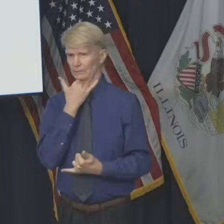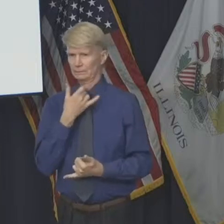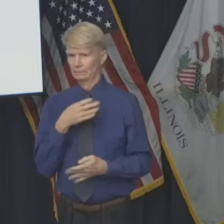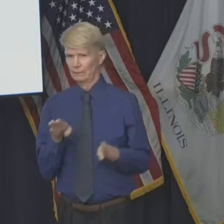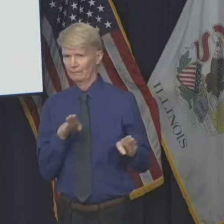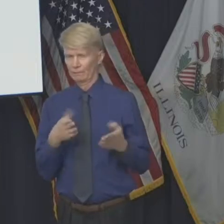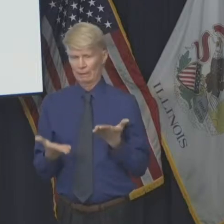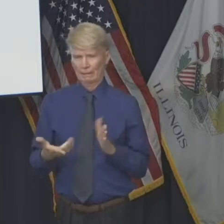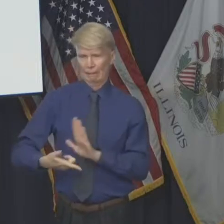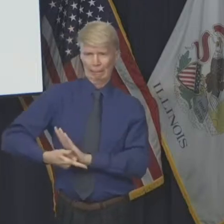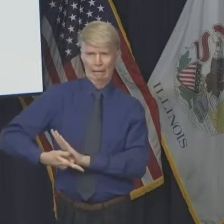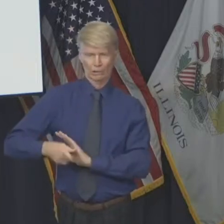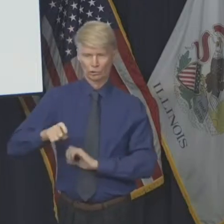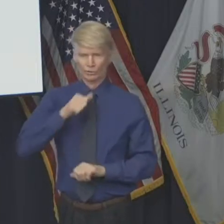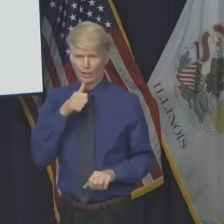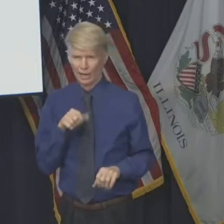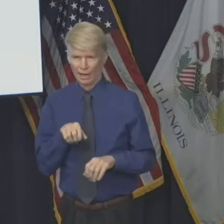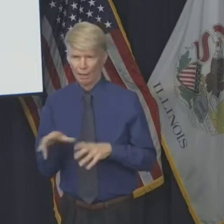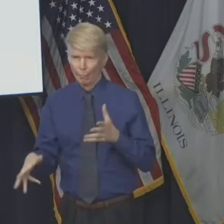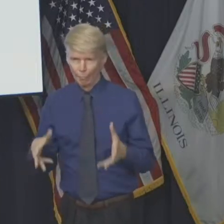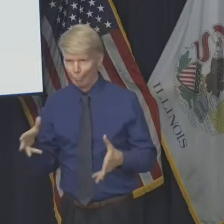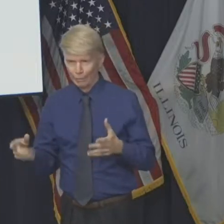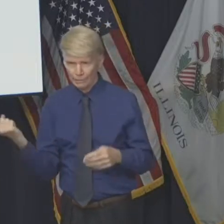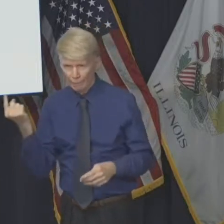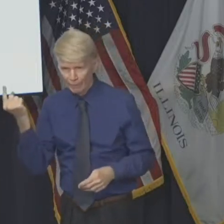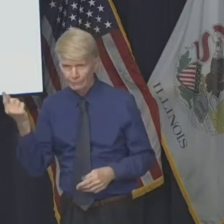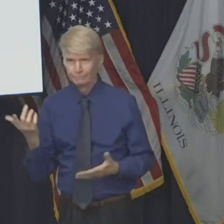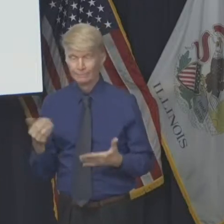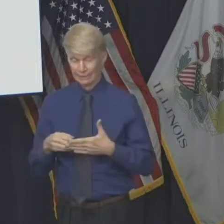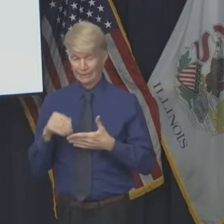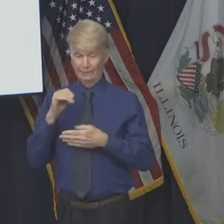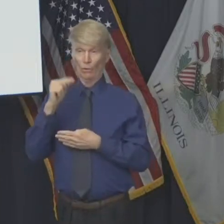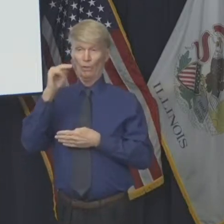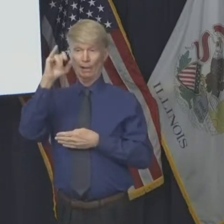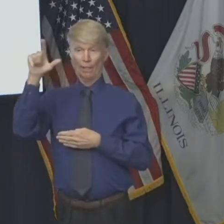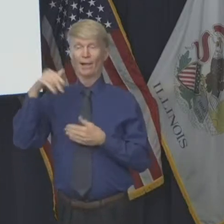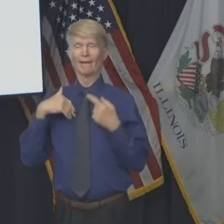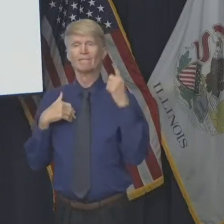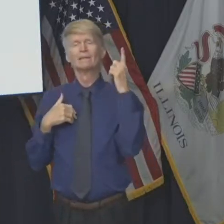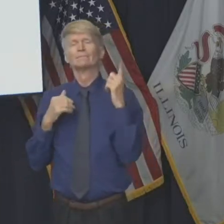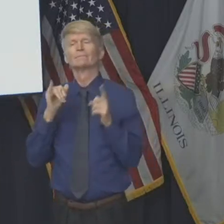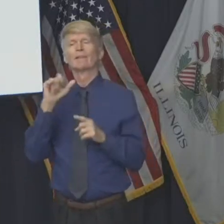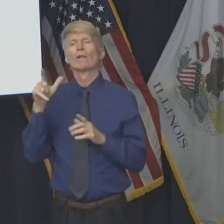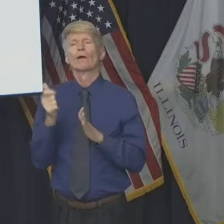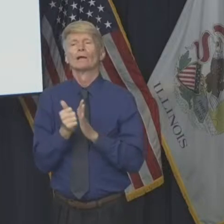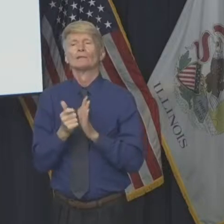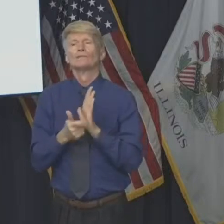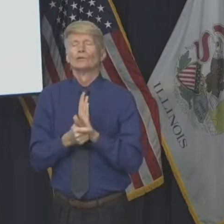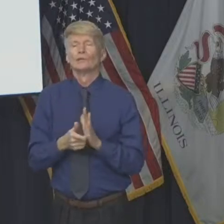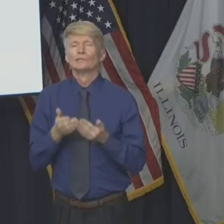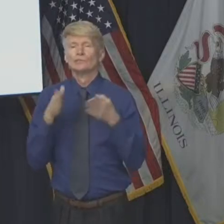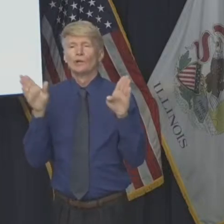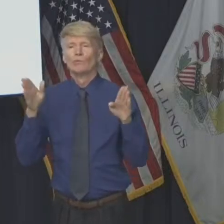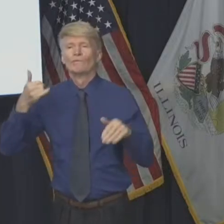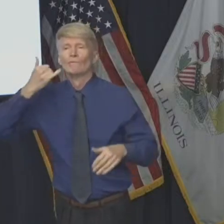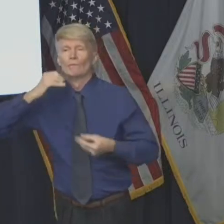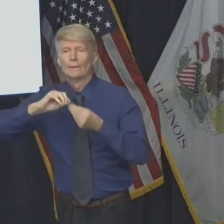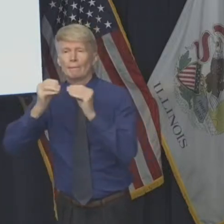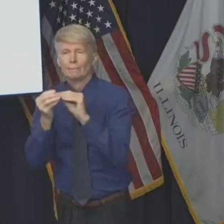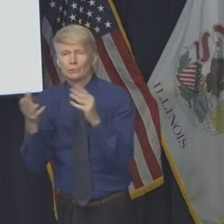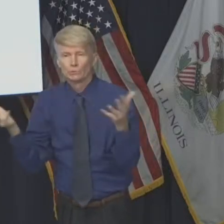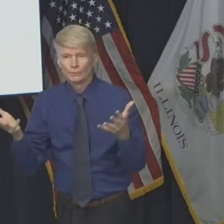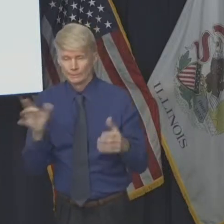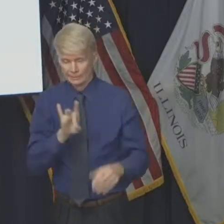or illegal in Chicago and Northern Illinois, they can call the Illinois Attorney General's Office hotline